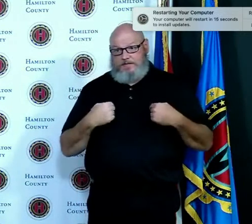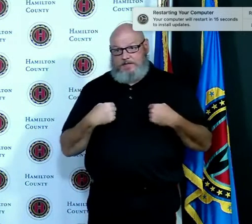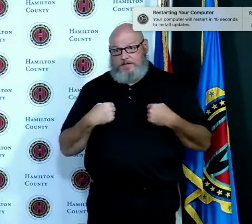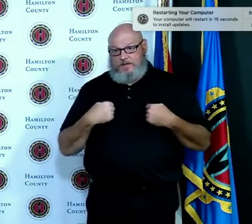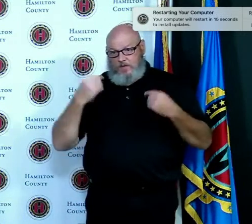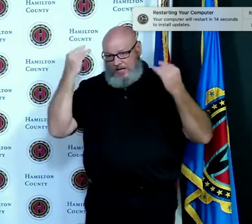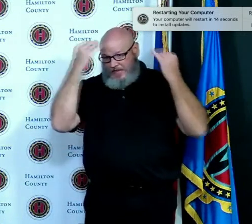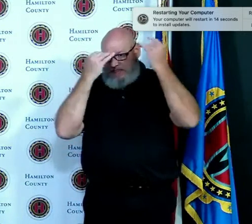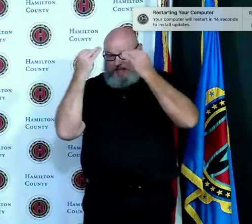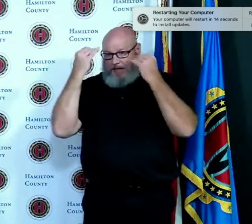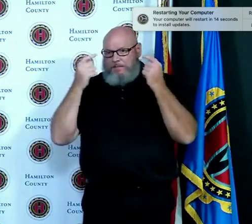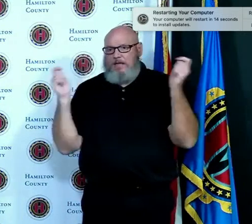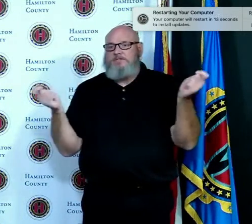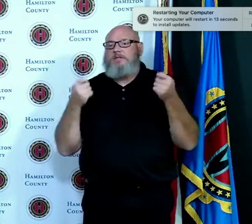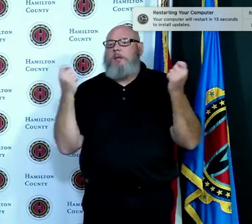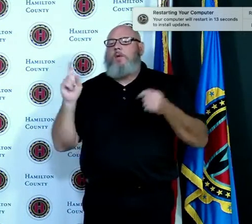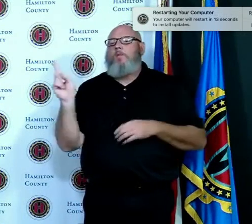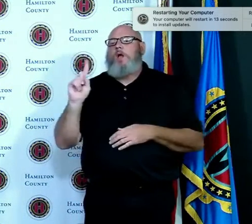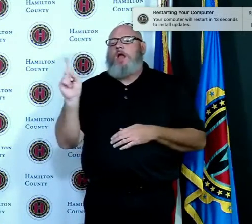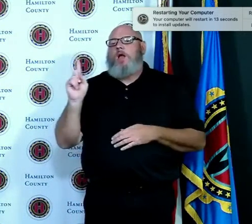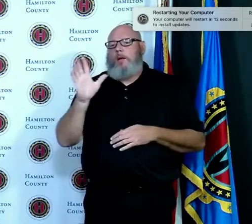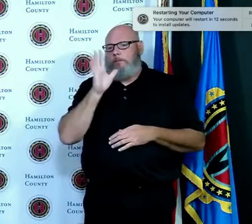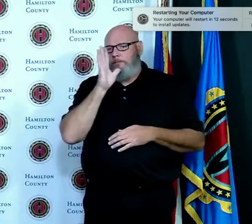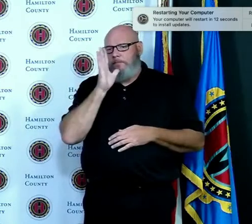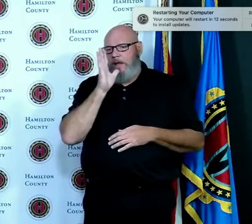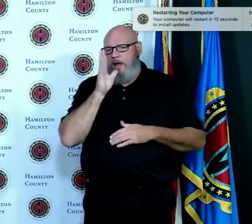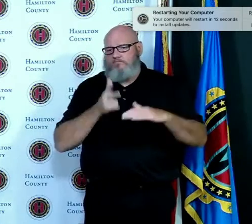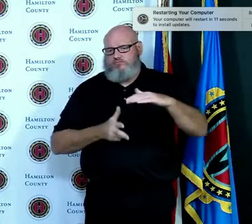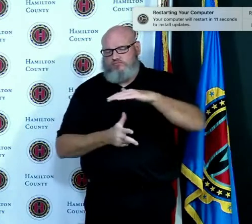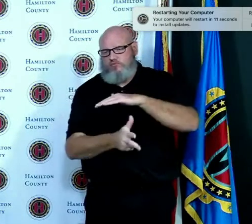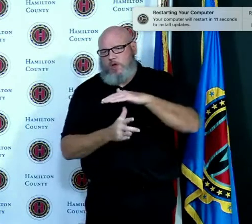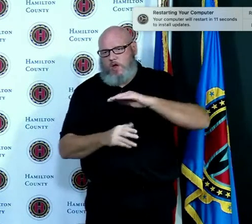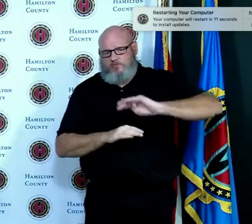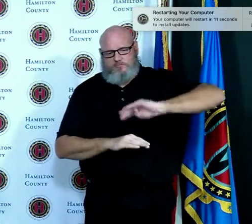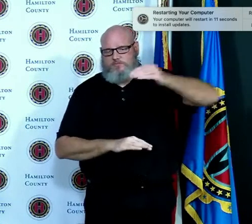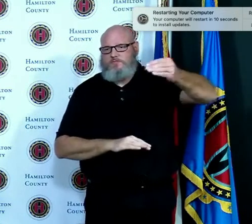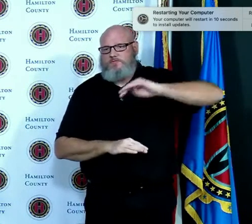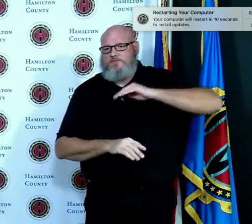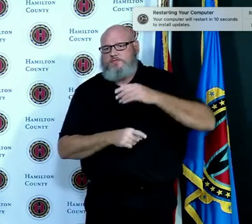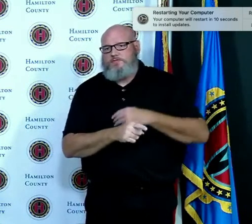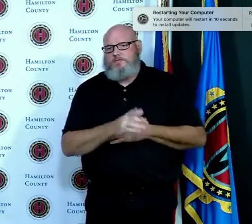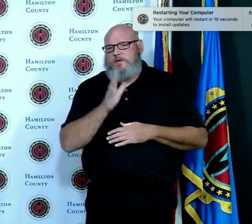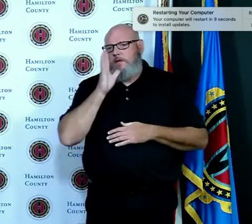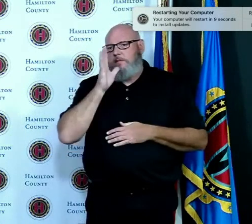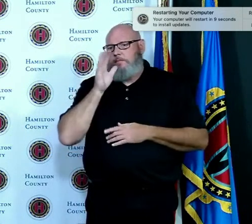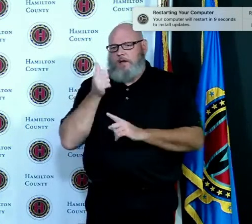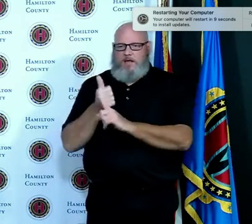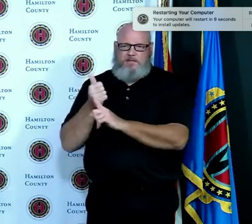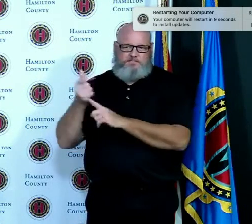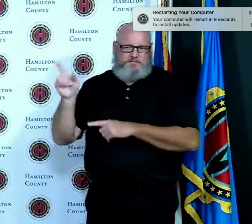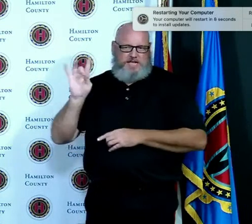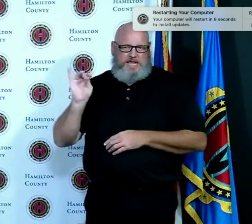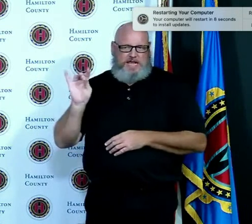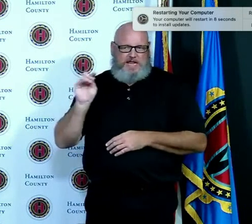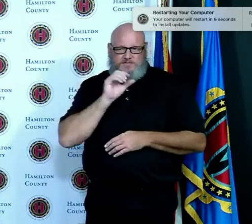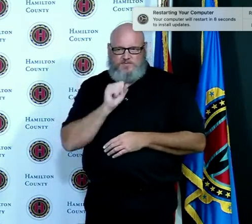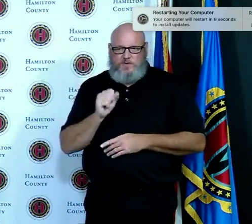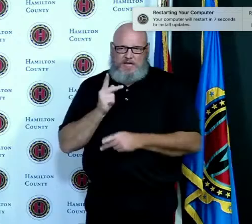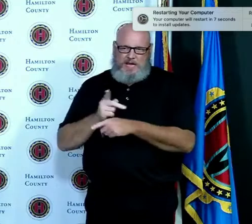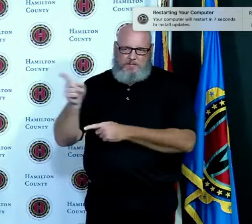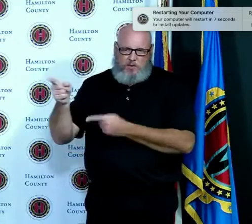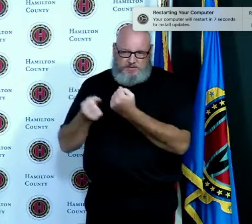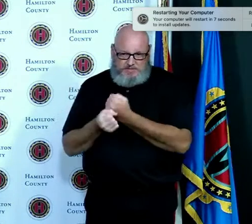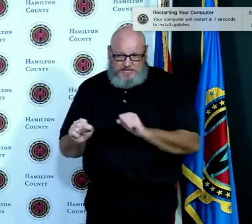in my mom's garage. My mom is in her 80s, and we want to keep her safe, and we will be